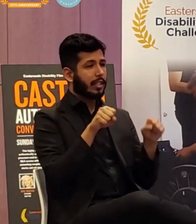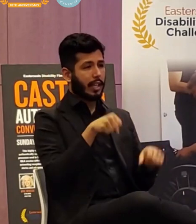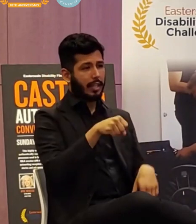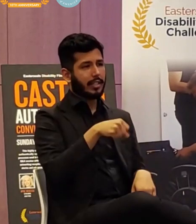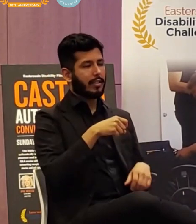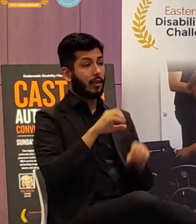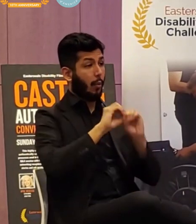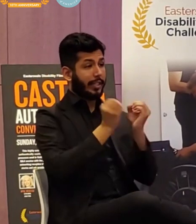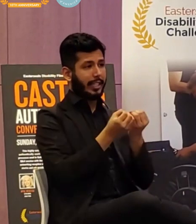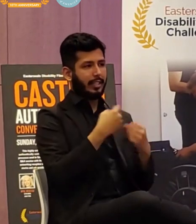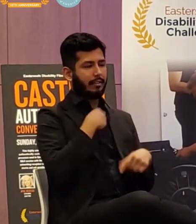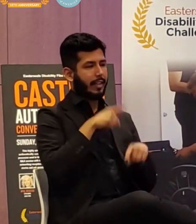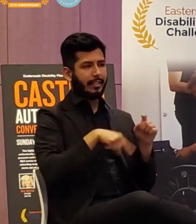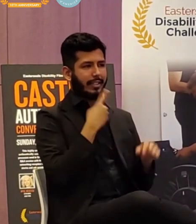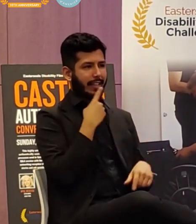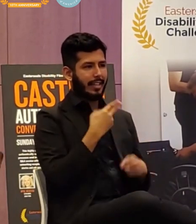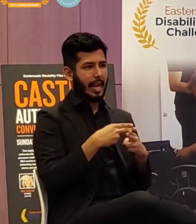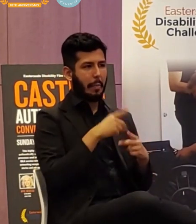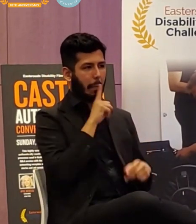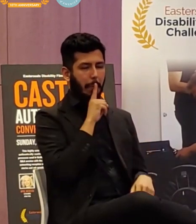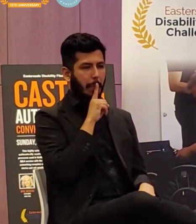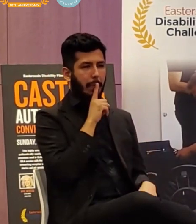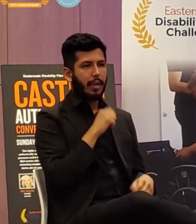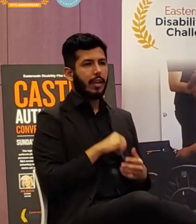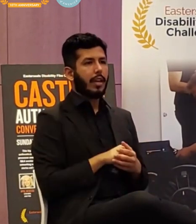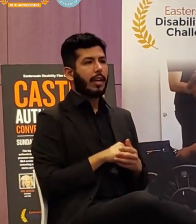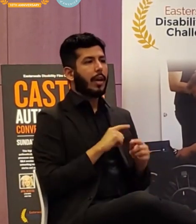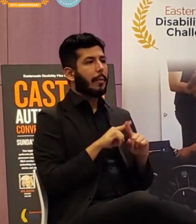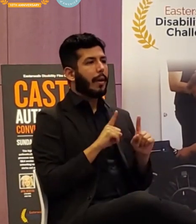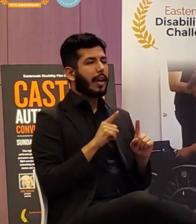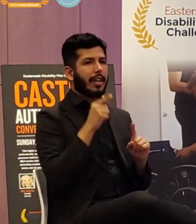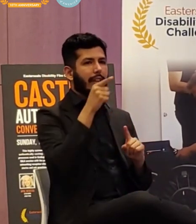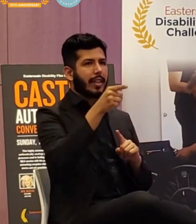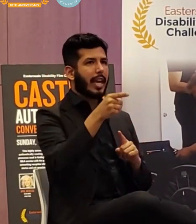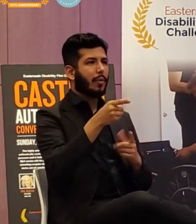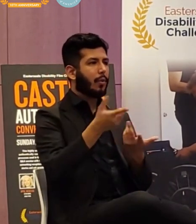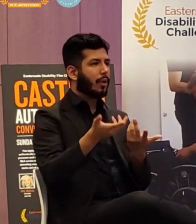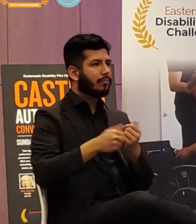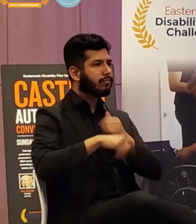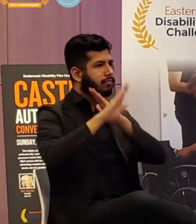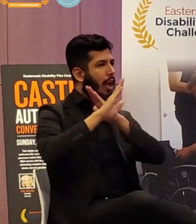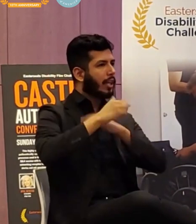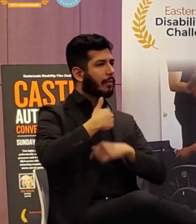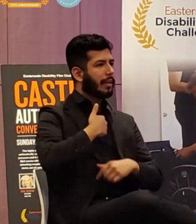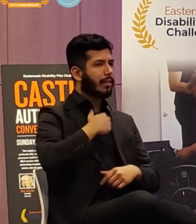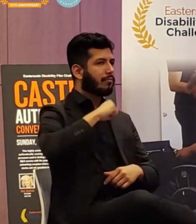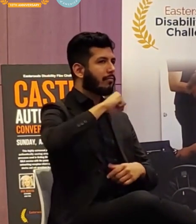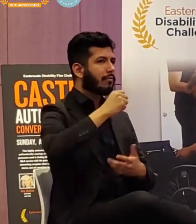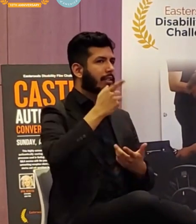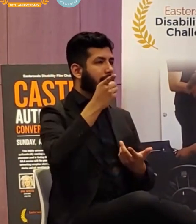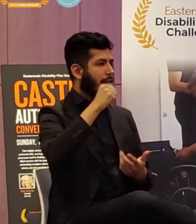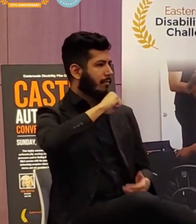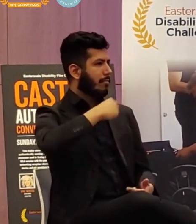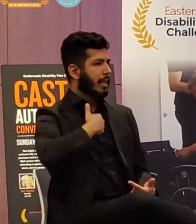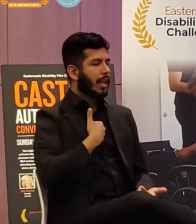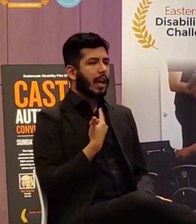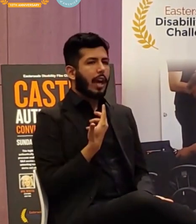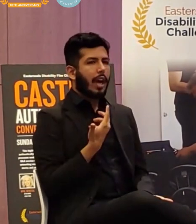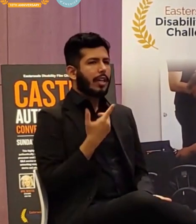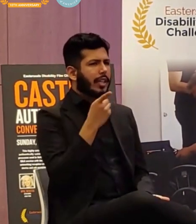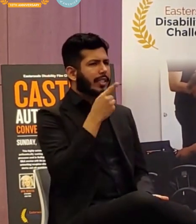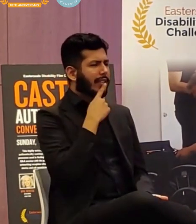one, but that basically got in the way and was like, why are you wanting to